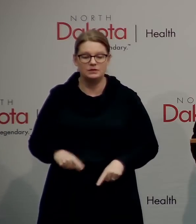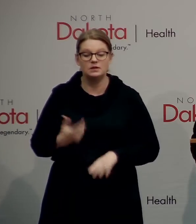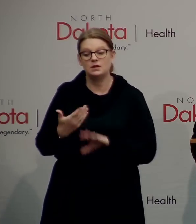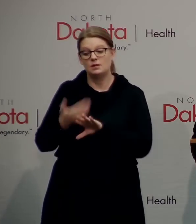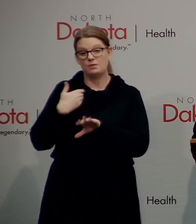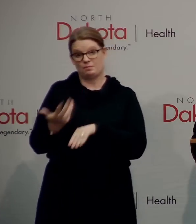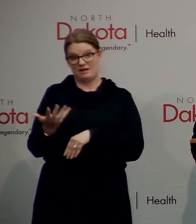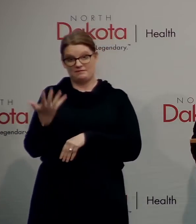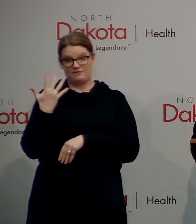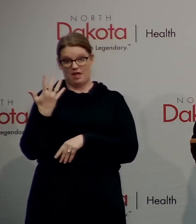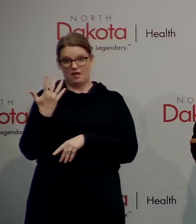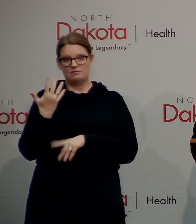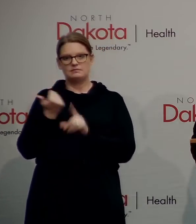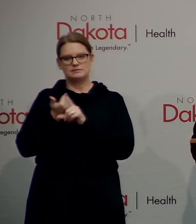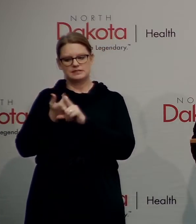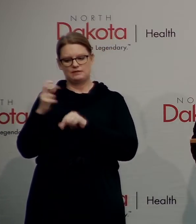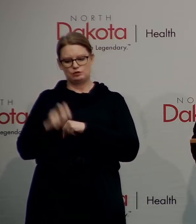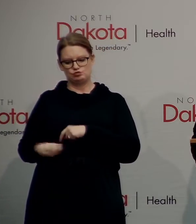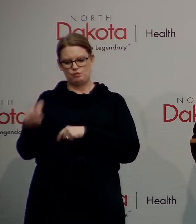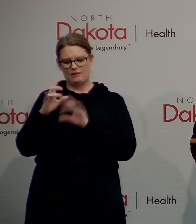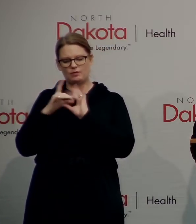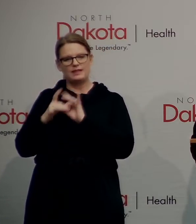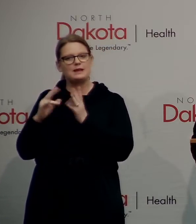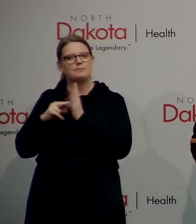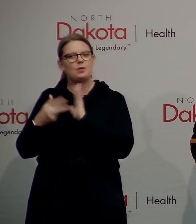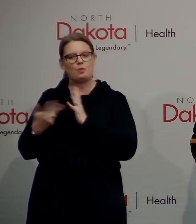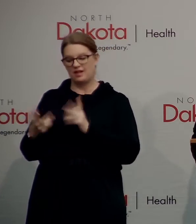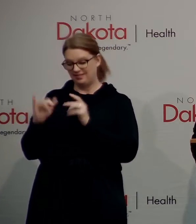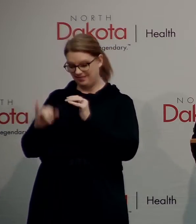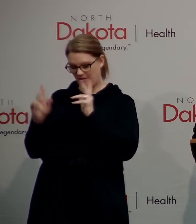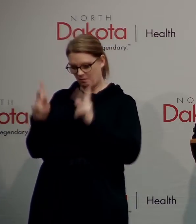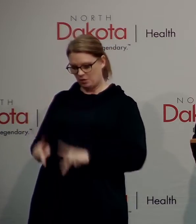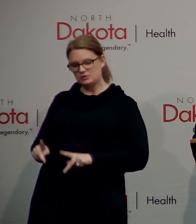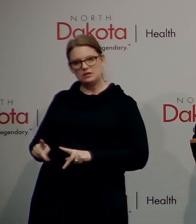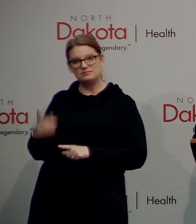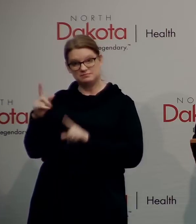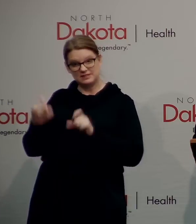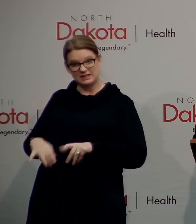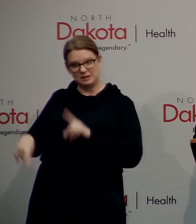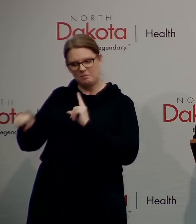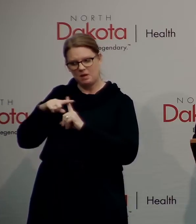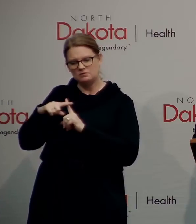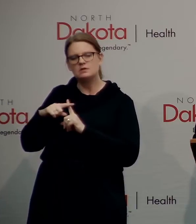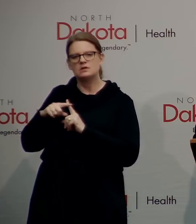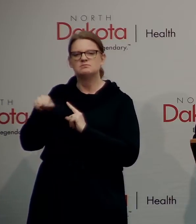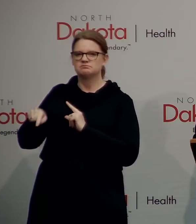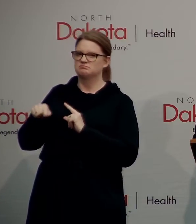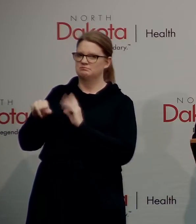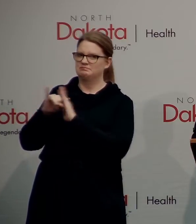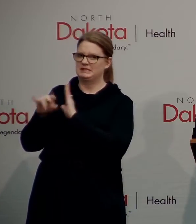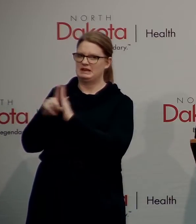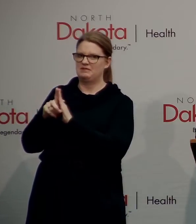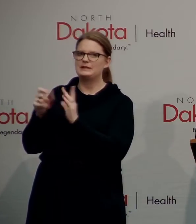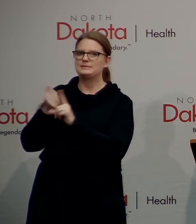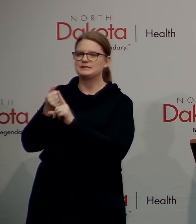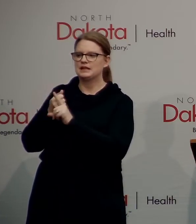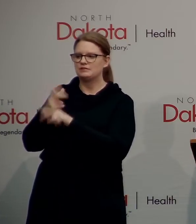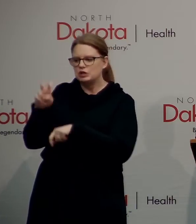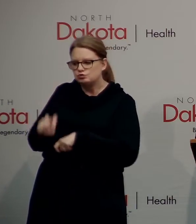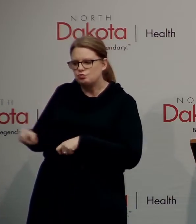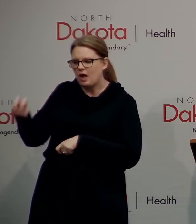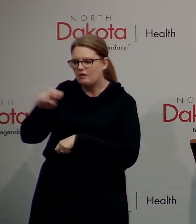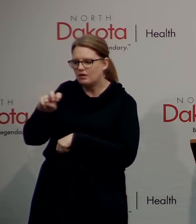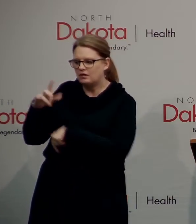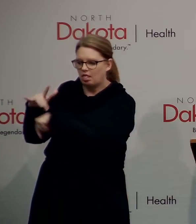were travel related, meaning that the individual who tested positive, we were able to identify that they had traveled and came